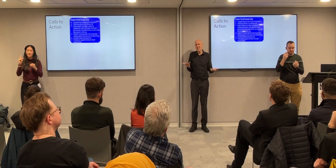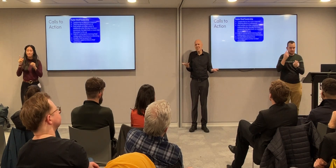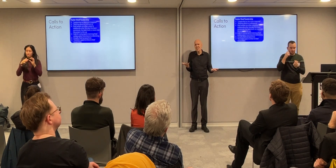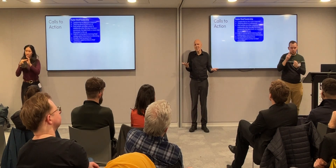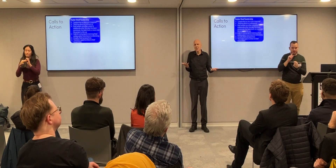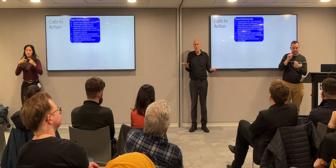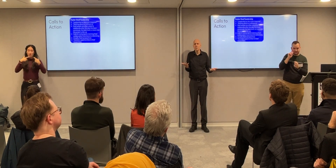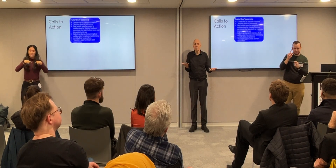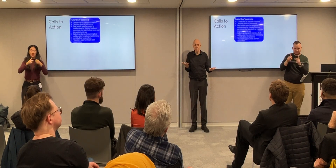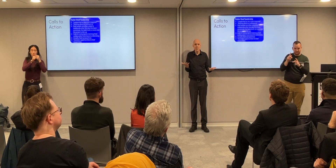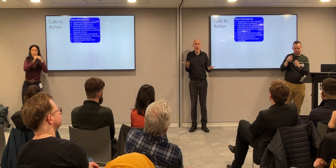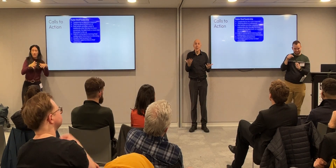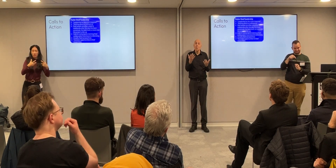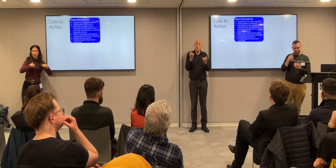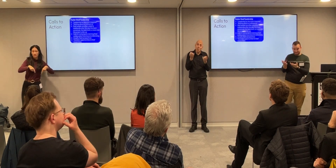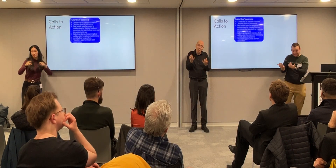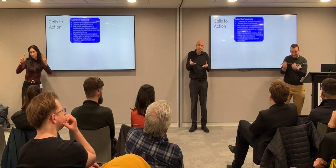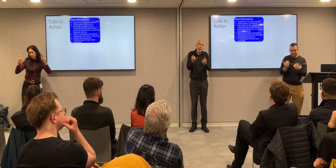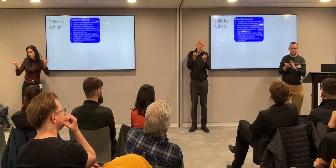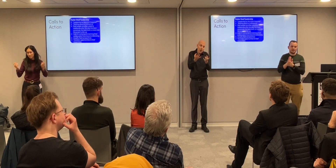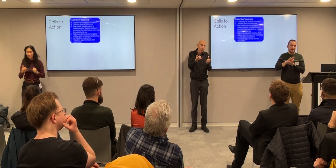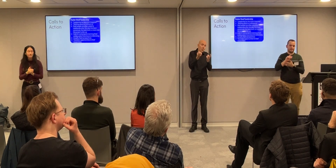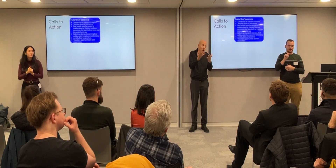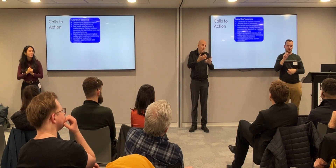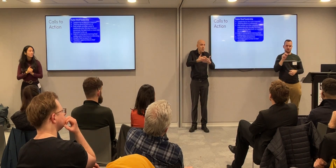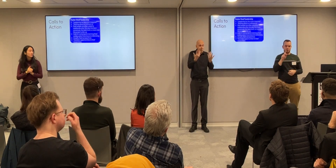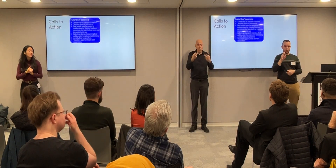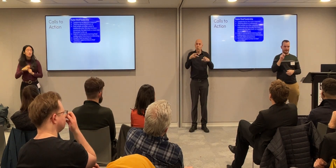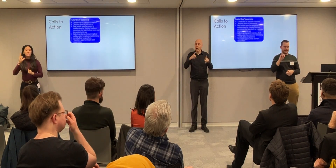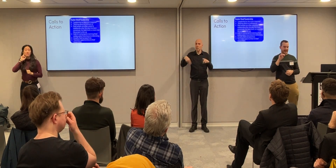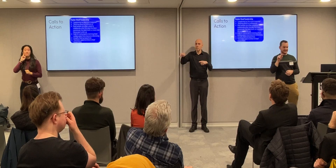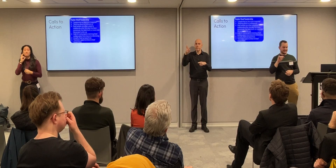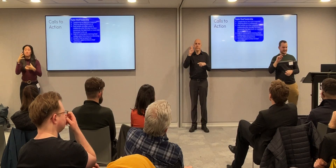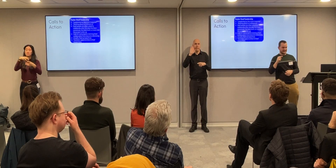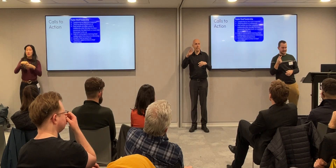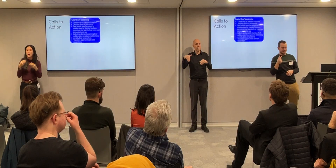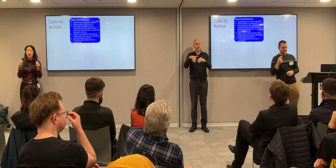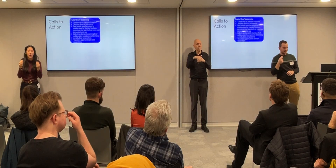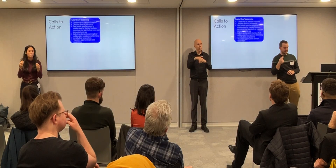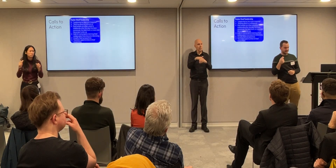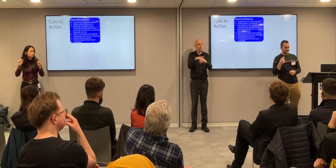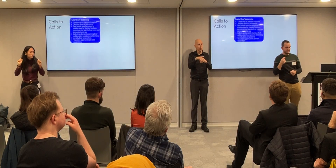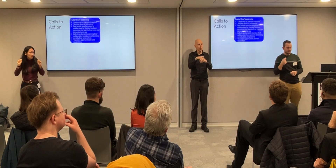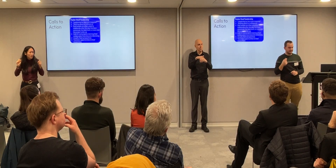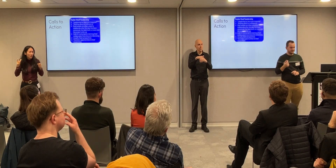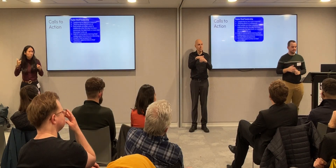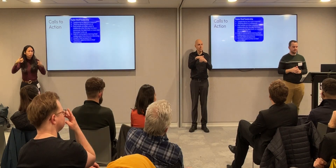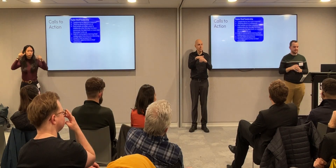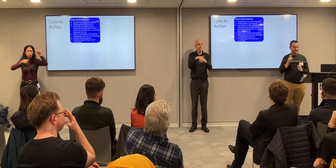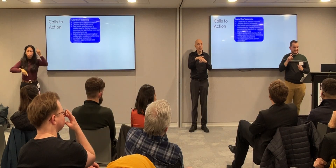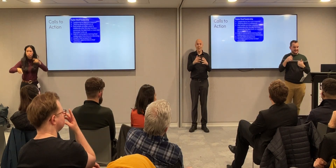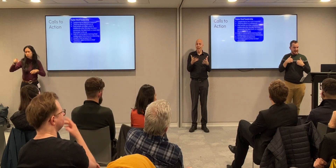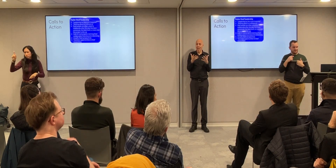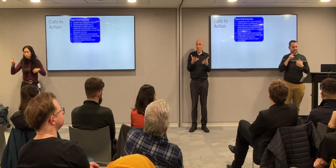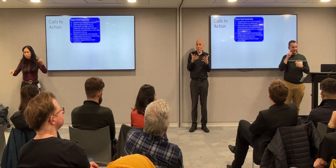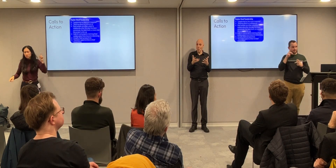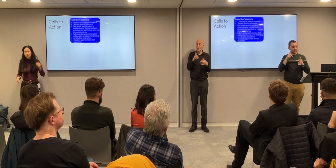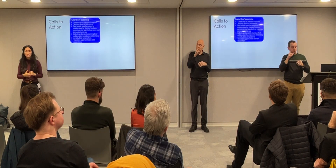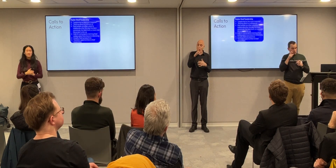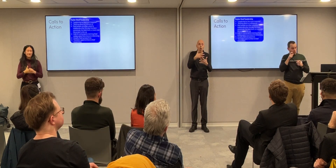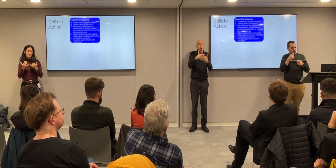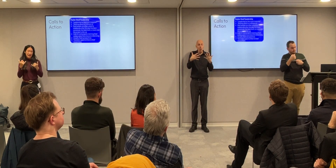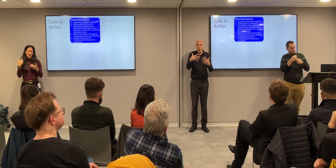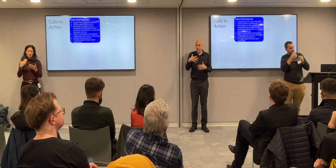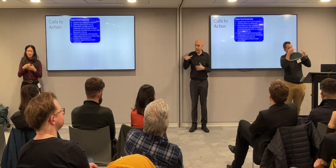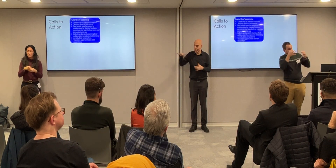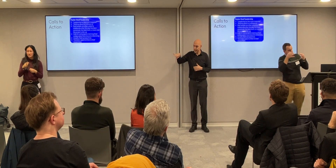And there are many different ways for deaf people to be involved and to be, but at the moment we're seeing a lot of tokenism,